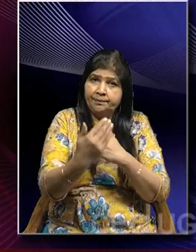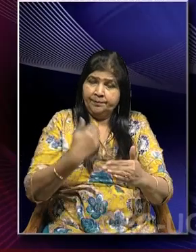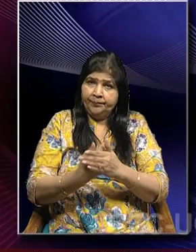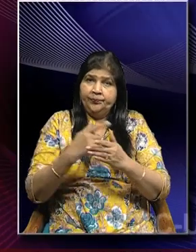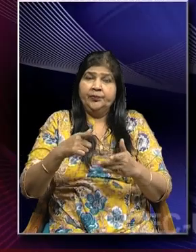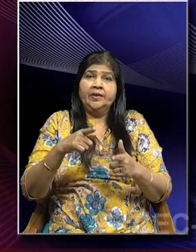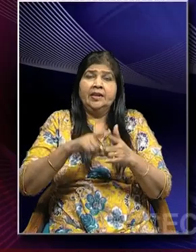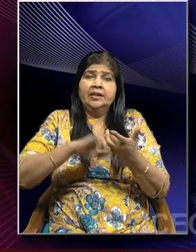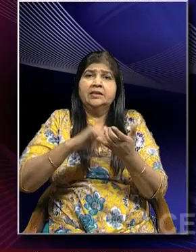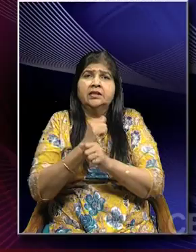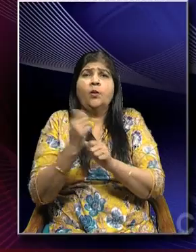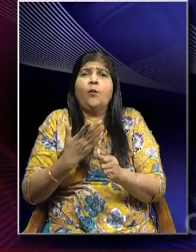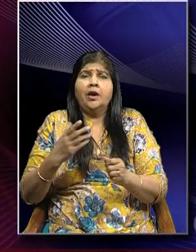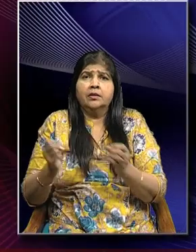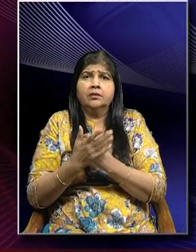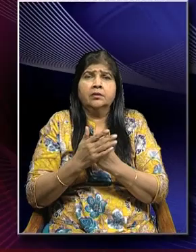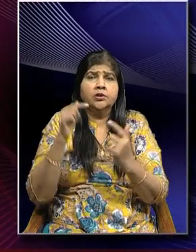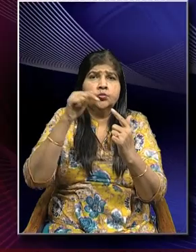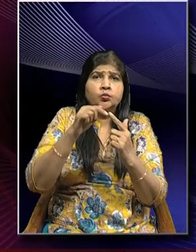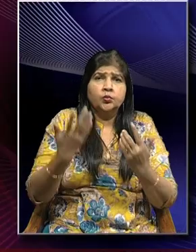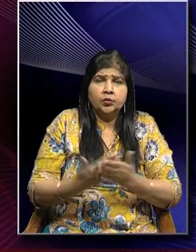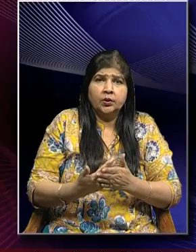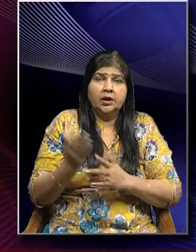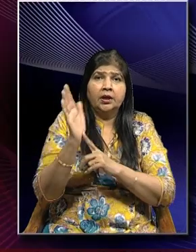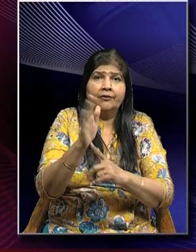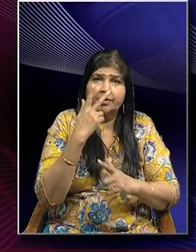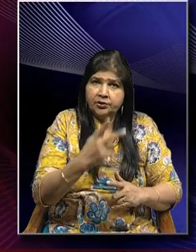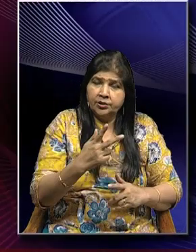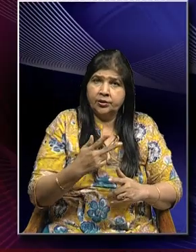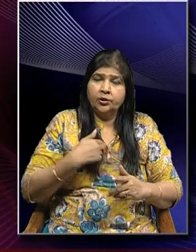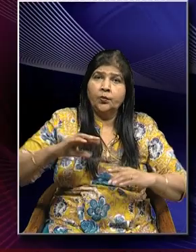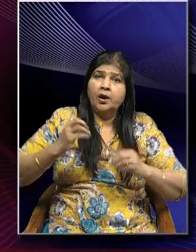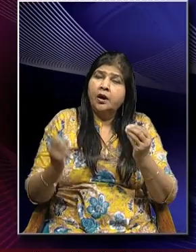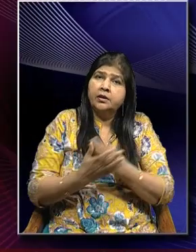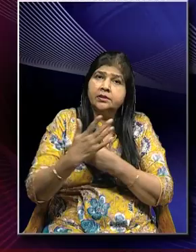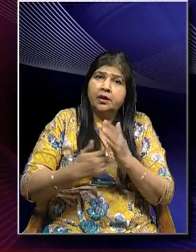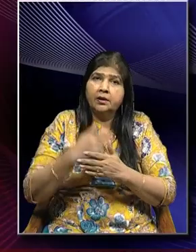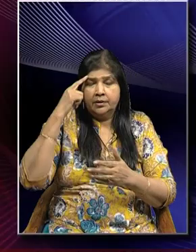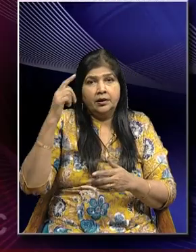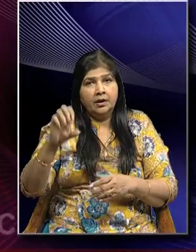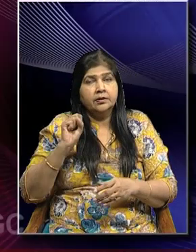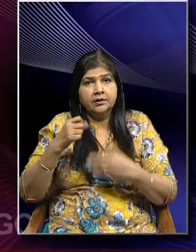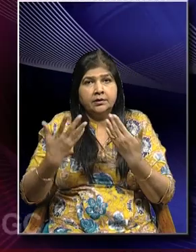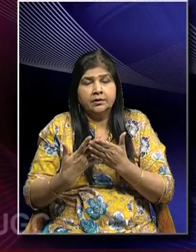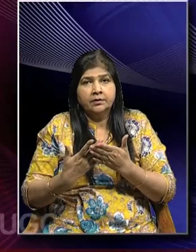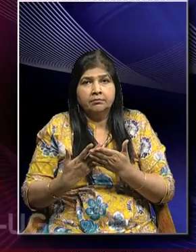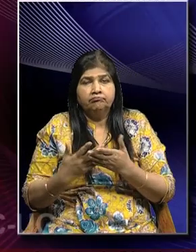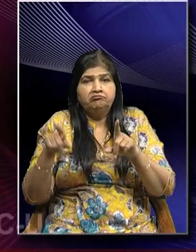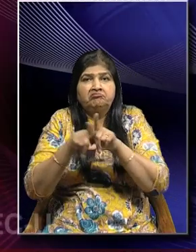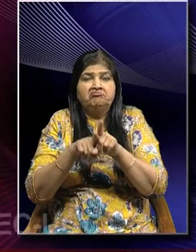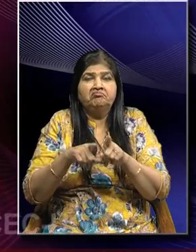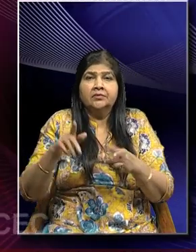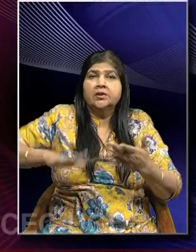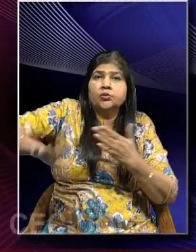these ESGs. So these goals are giving a reflection to our evolving understanding of the concerns, that is social